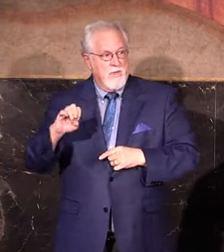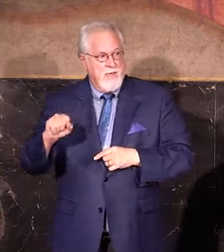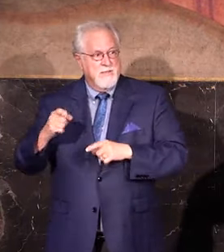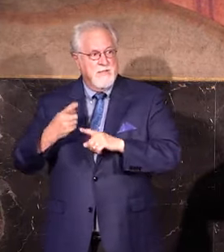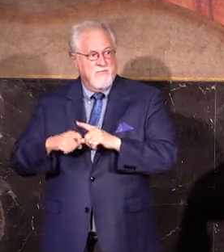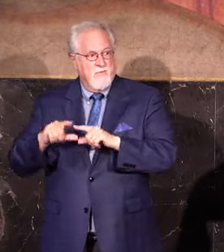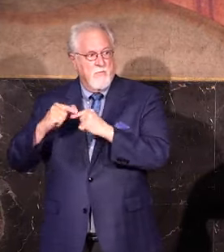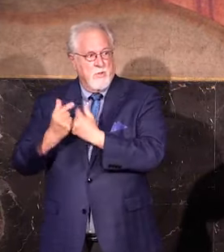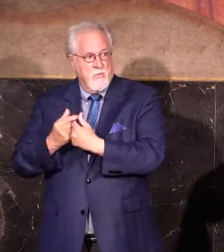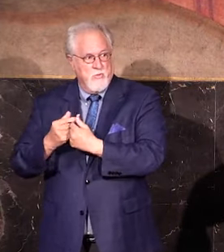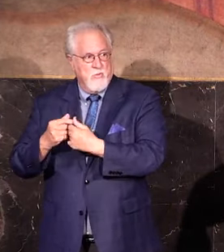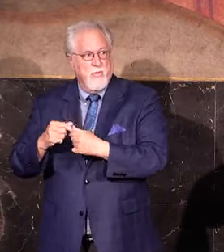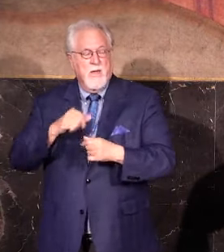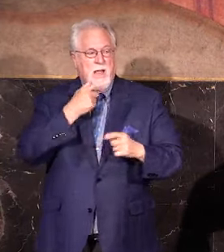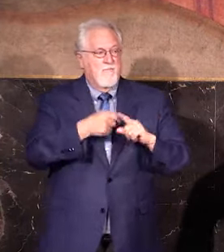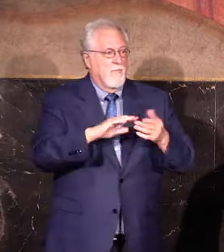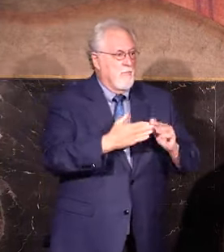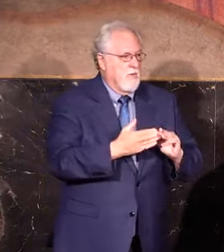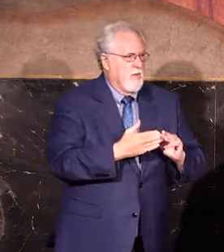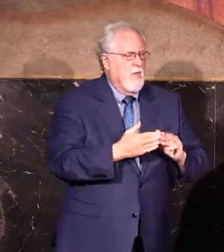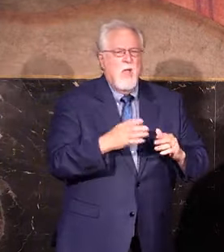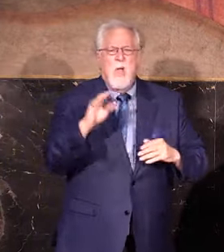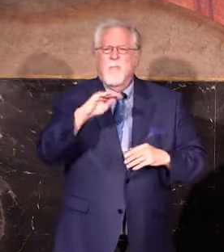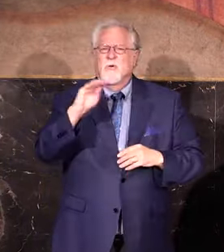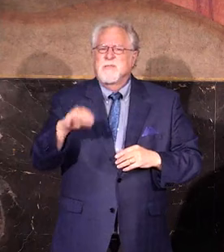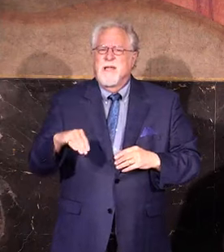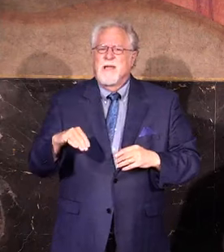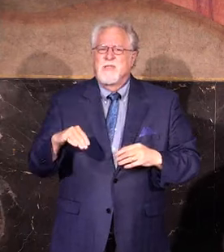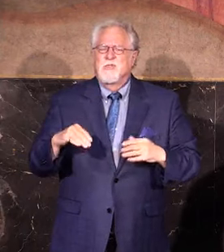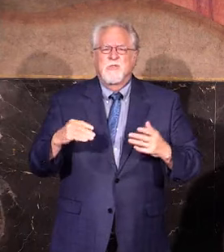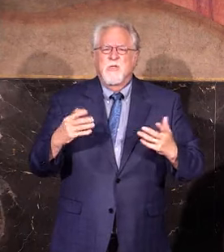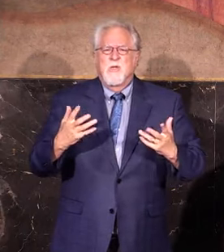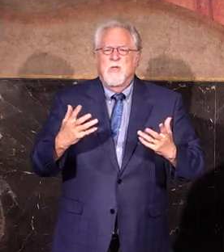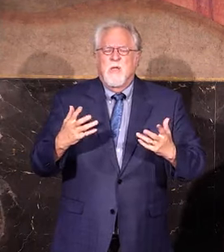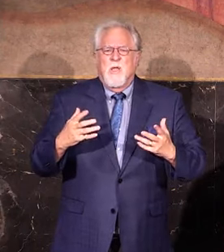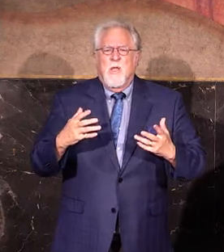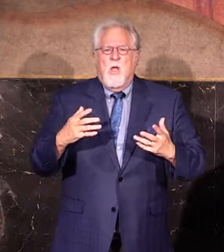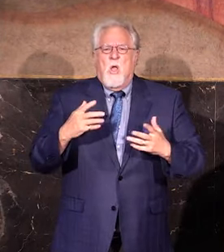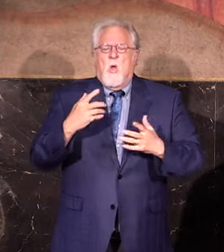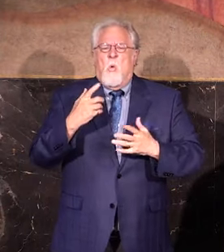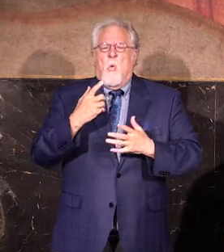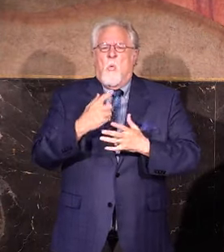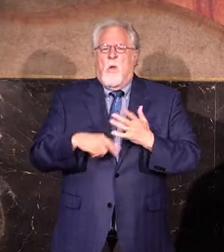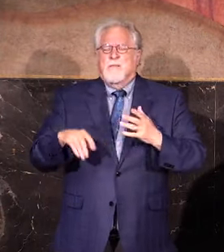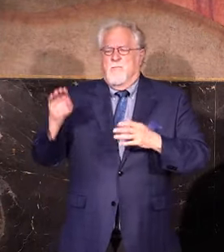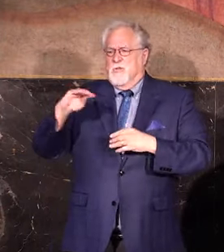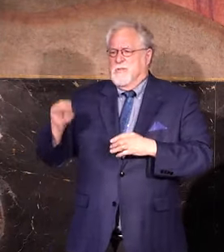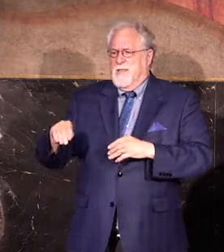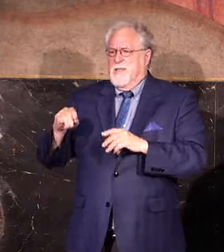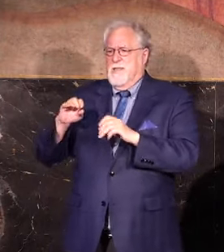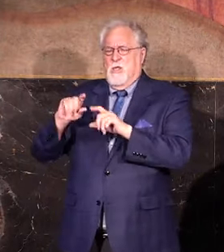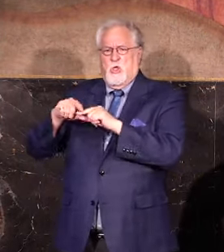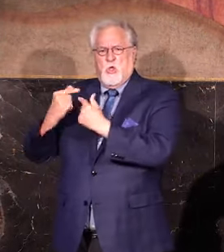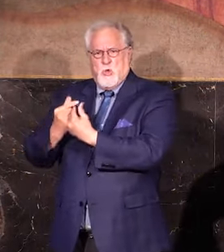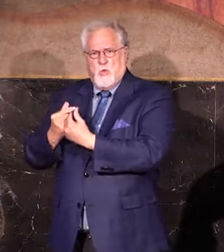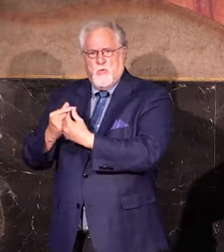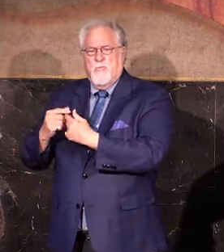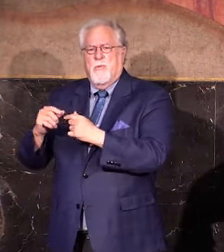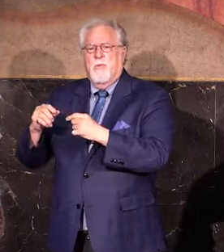spread. Percentage-wise, number-wise, what are y'all looking at in the cases of in these congregate settings versus that what we